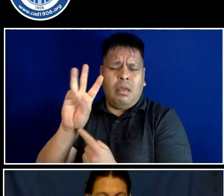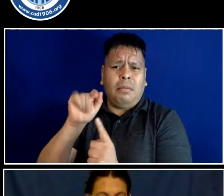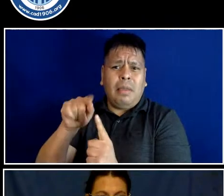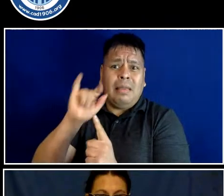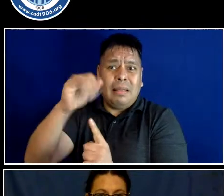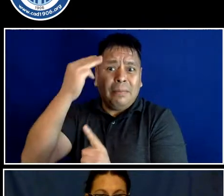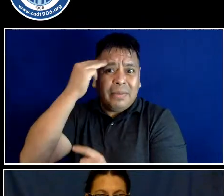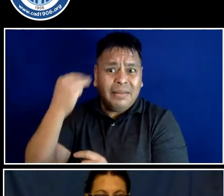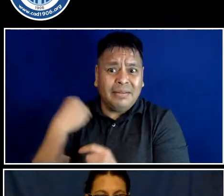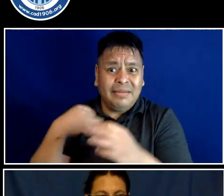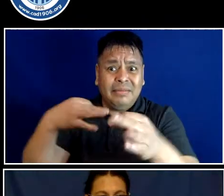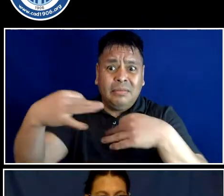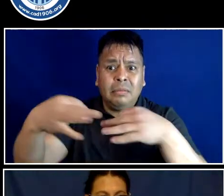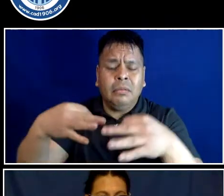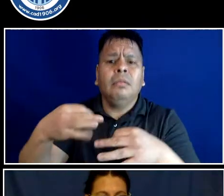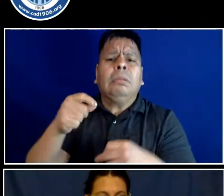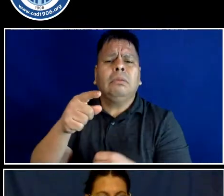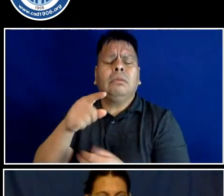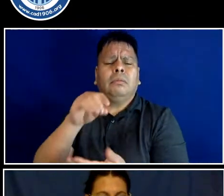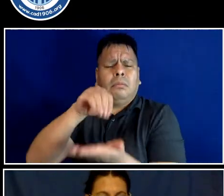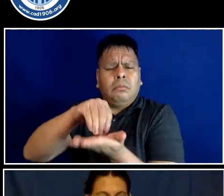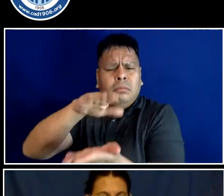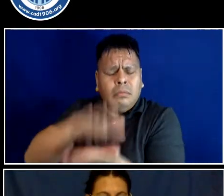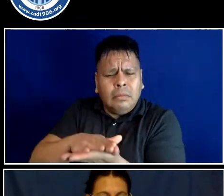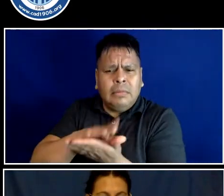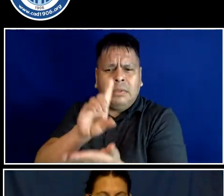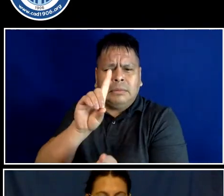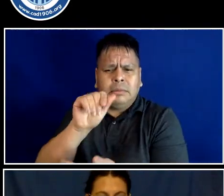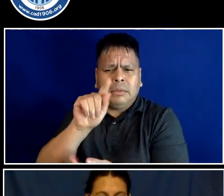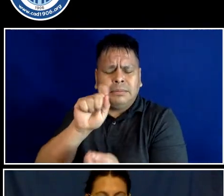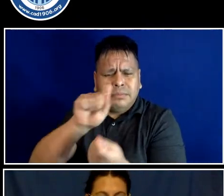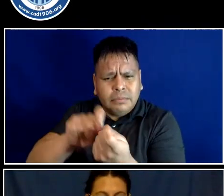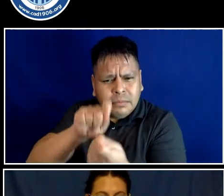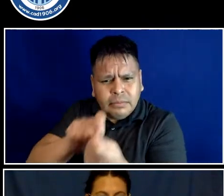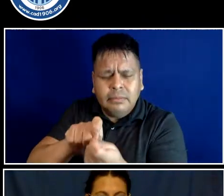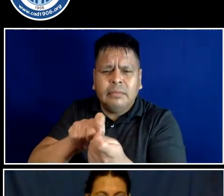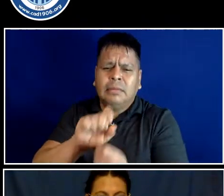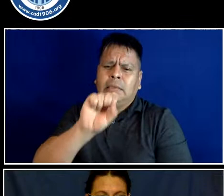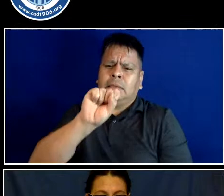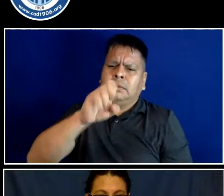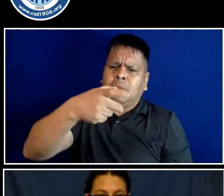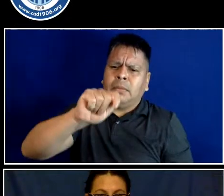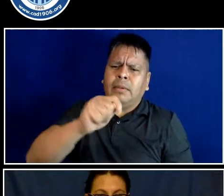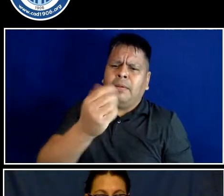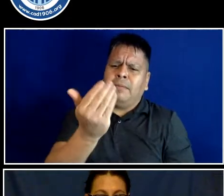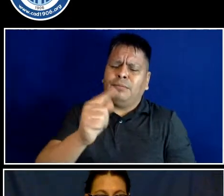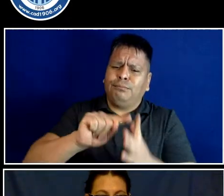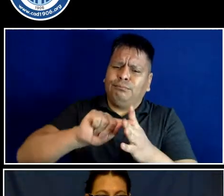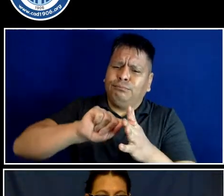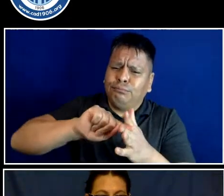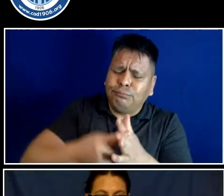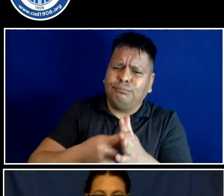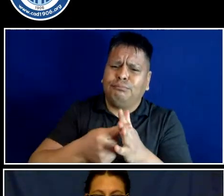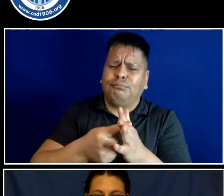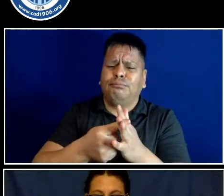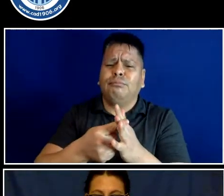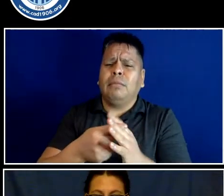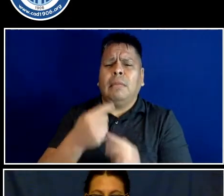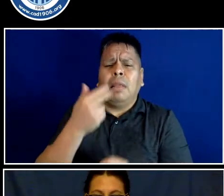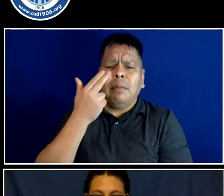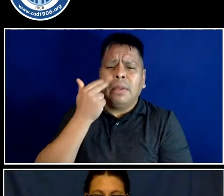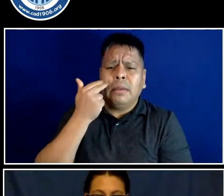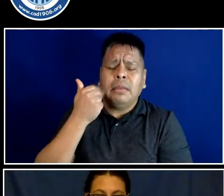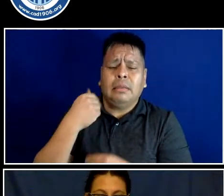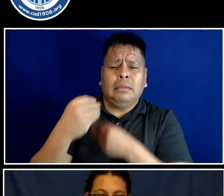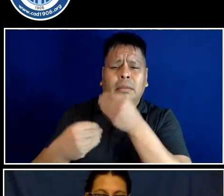You'll notice the date, September 15th through October 15th. Okay, like Maria just explained, these were dates that were, we